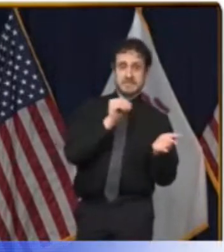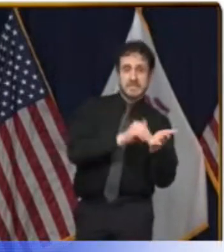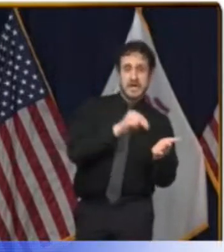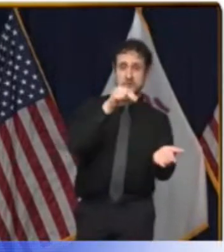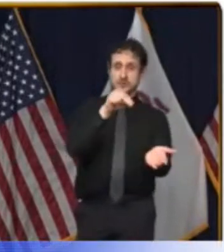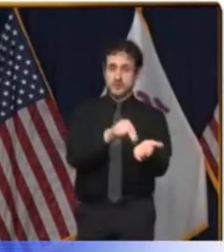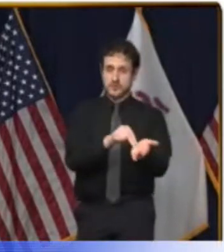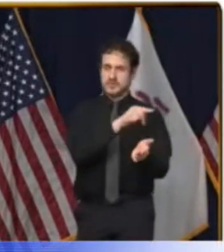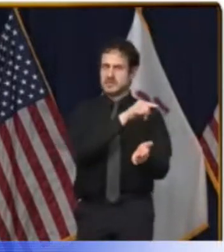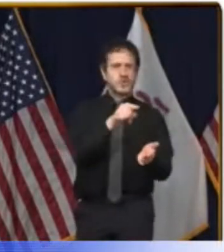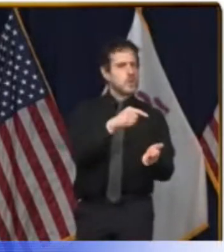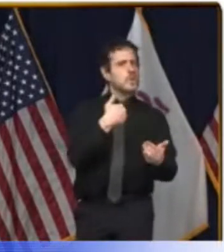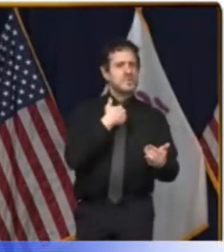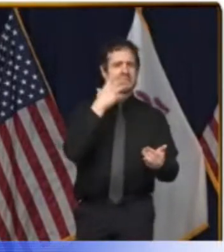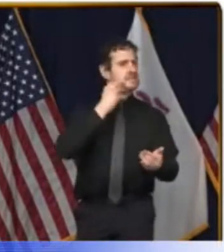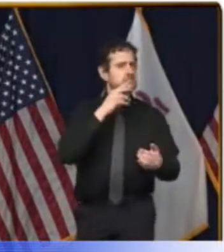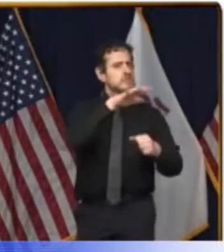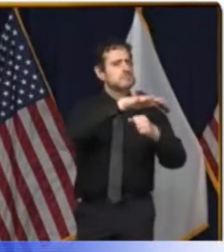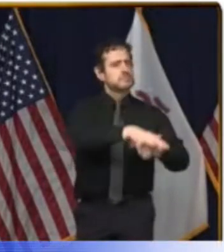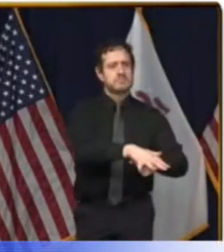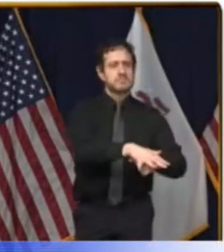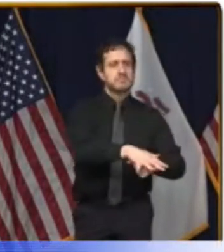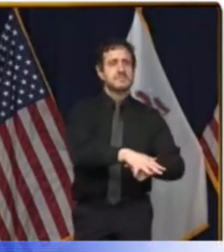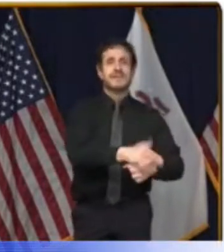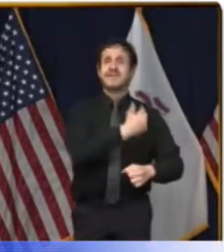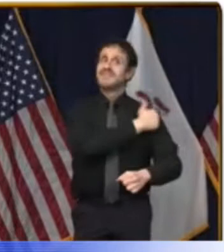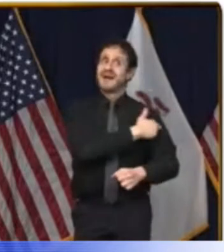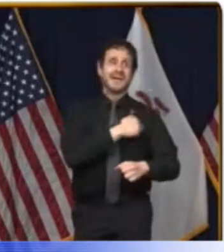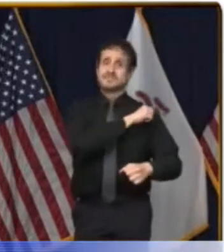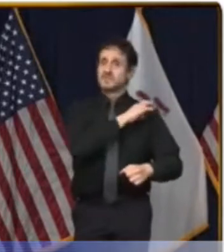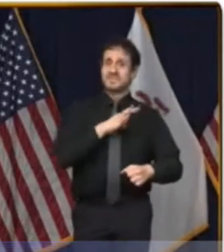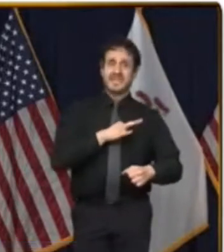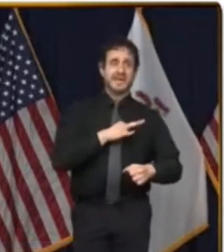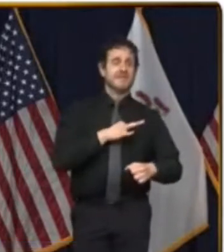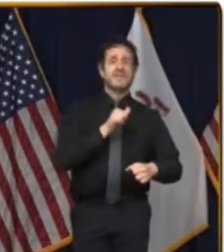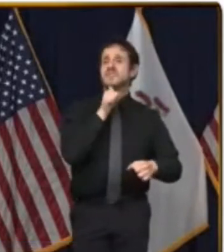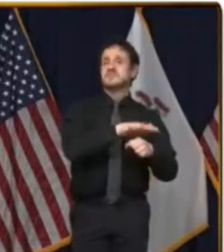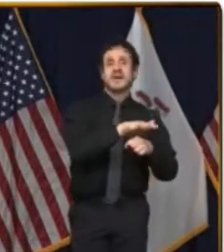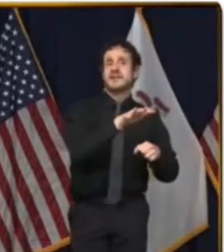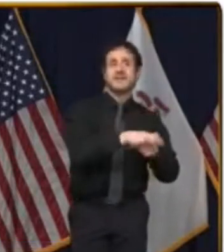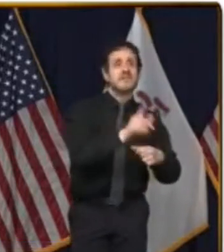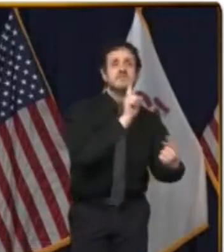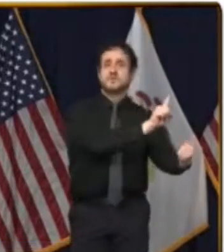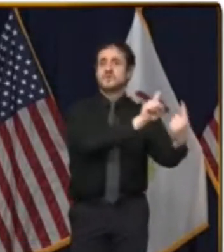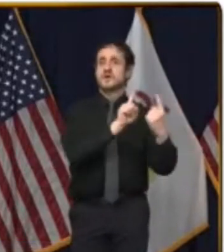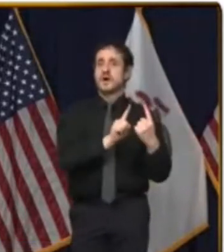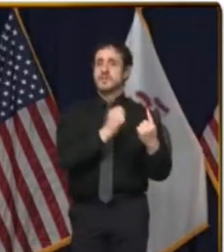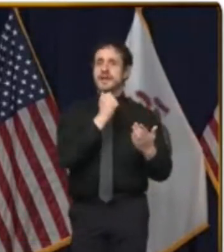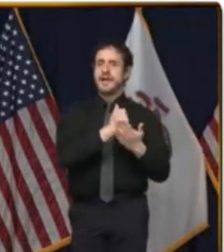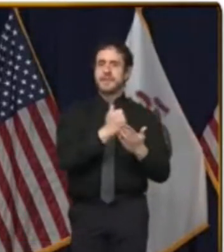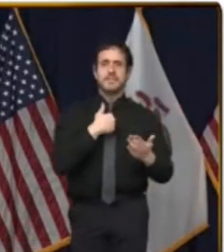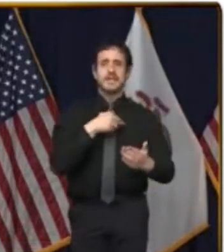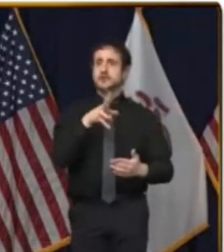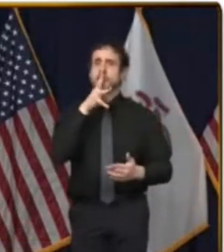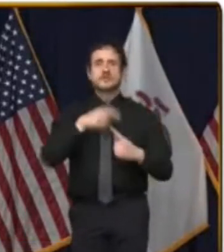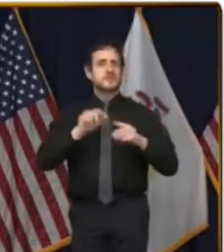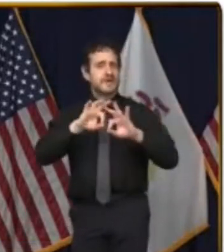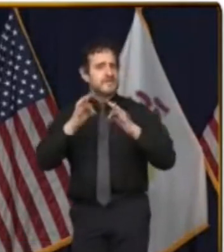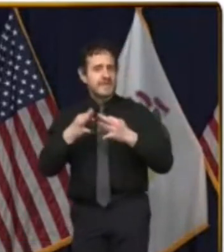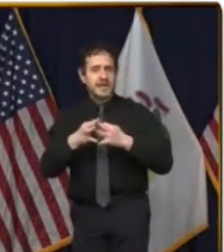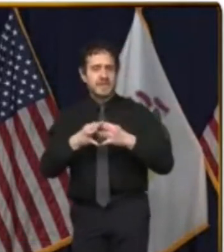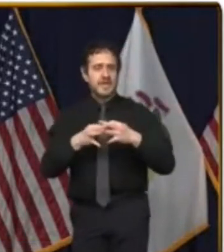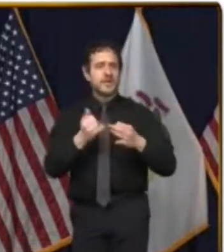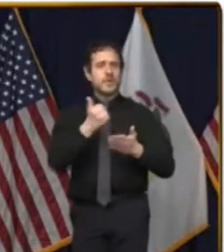the nurses or other hospital personnel that can even hold the phone up to that